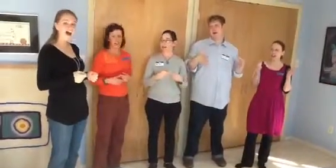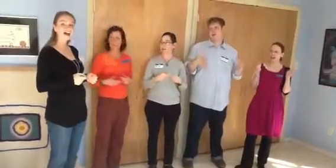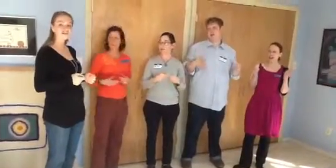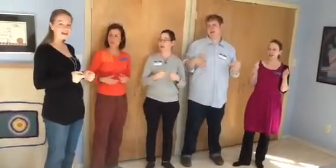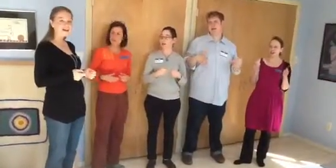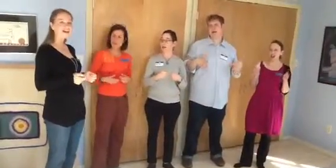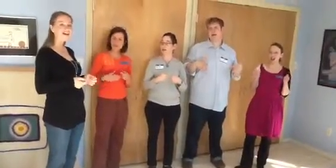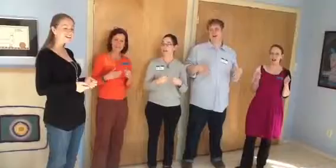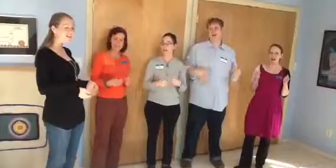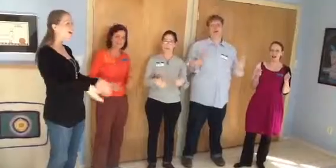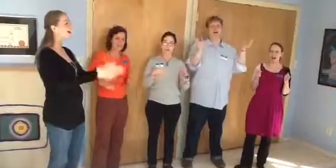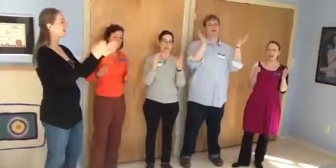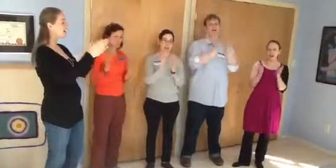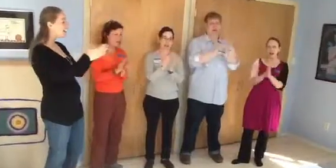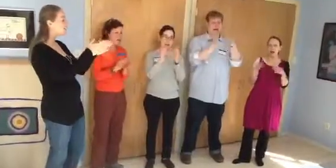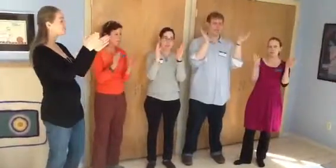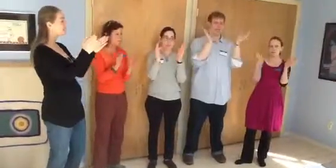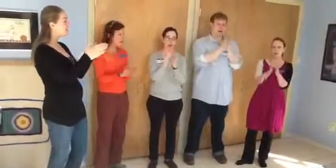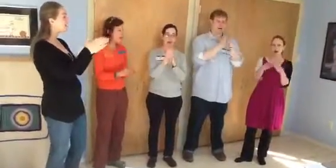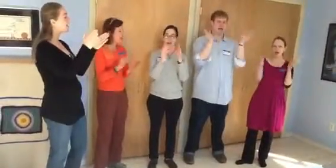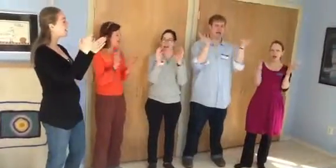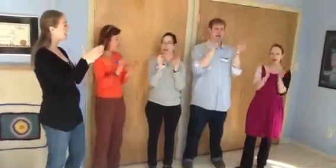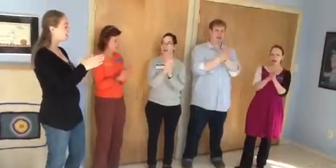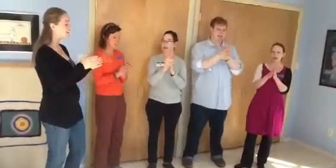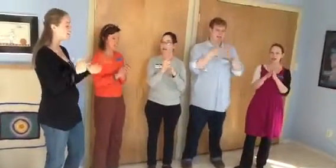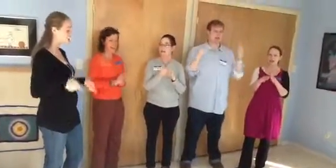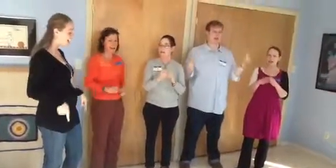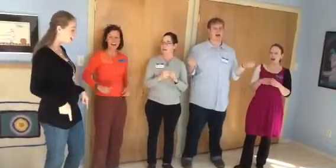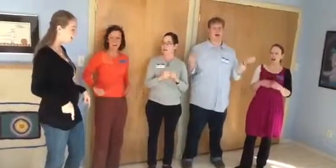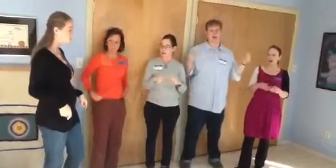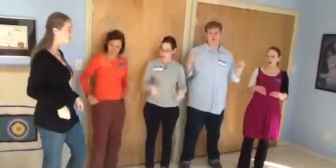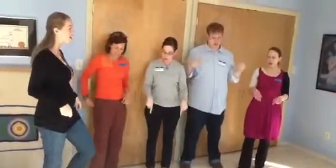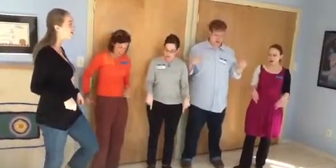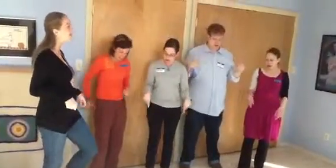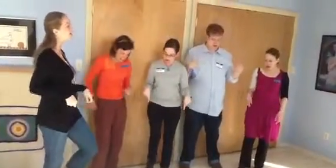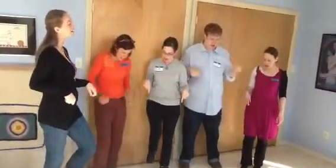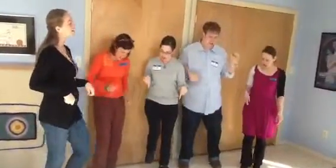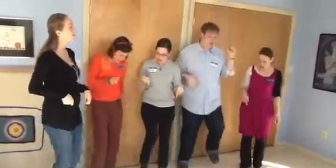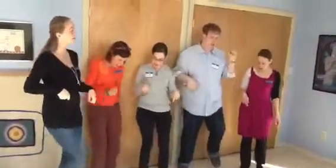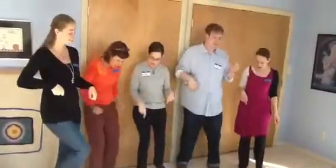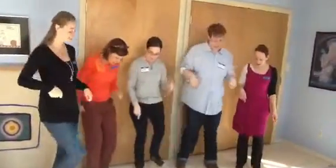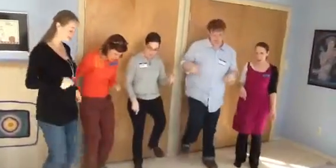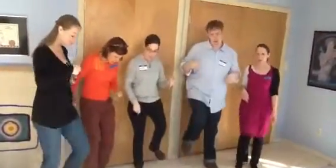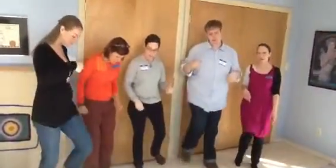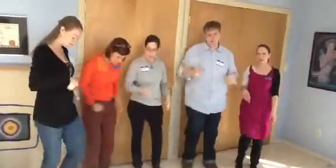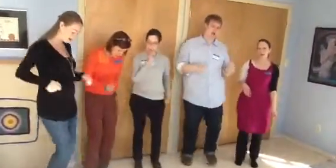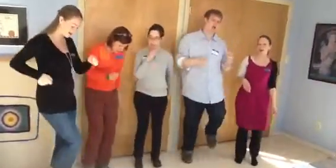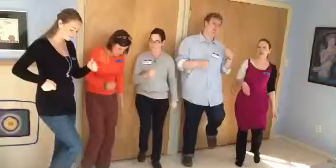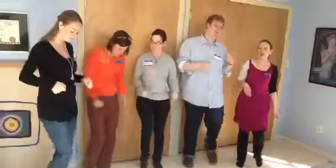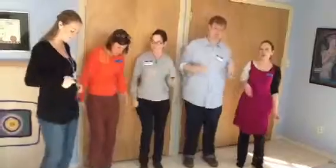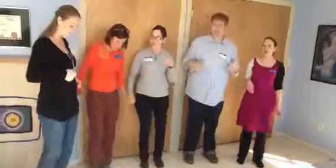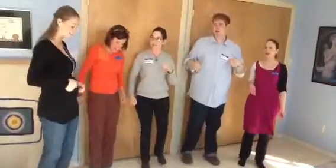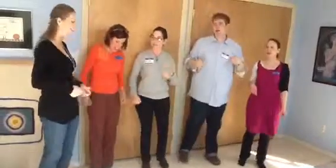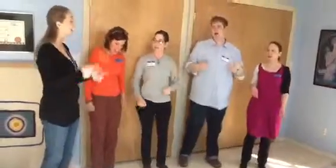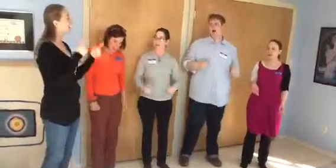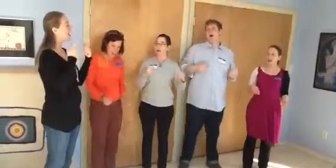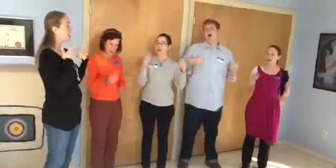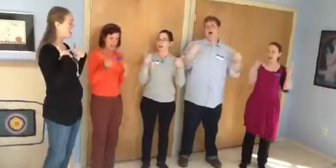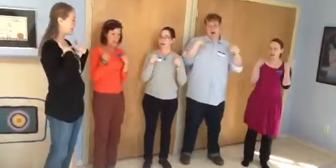I'm gonna clap my hands. I'm gonna stomp my feet. I